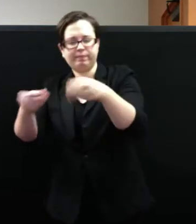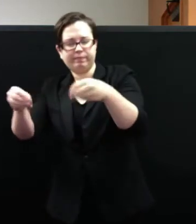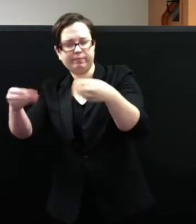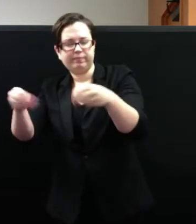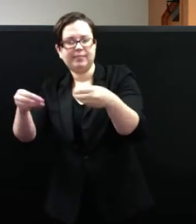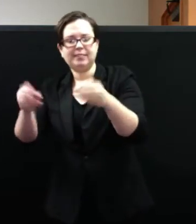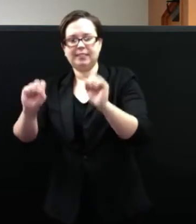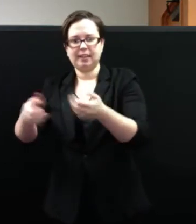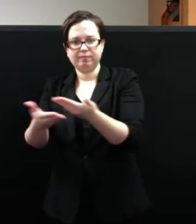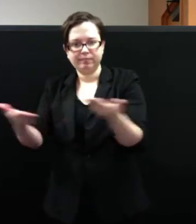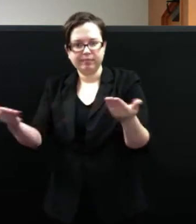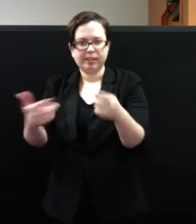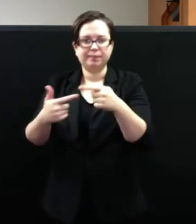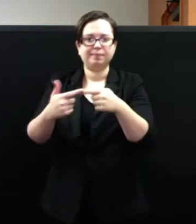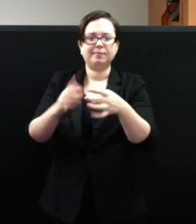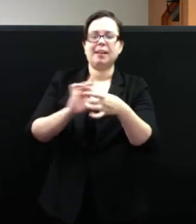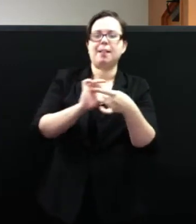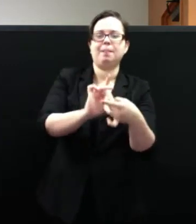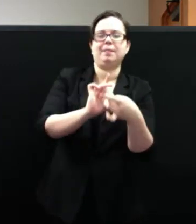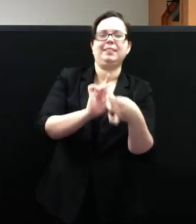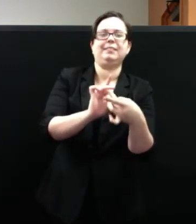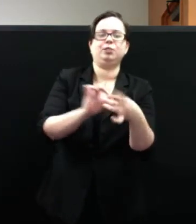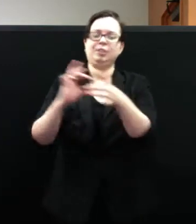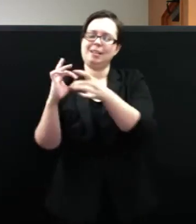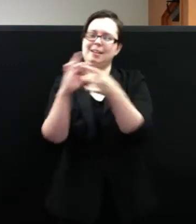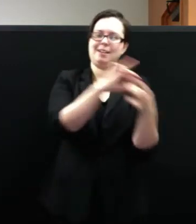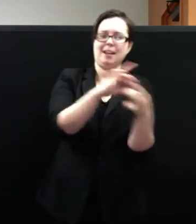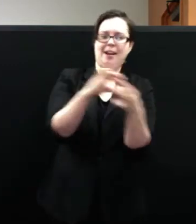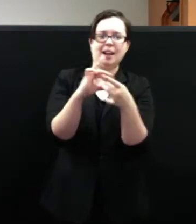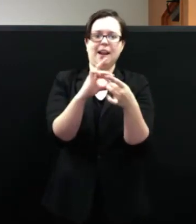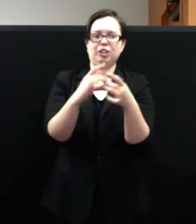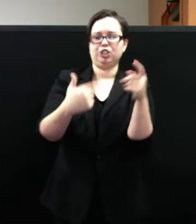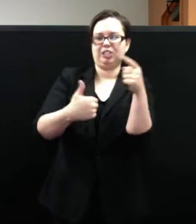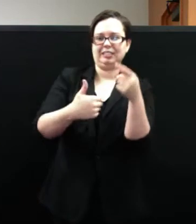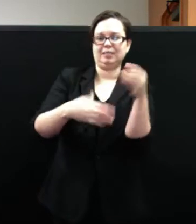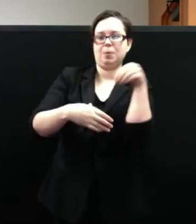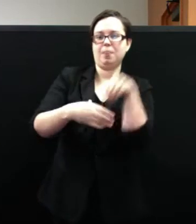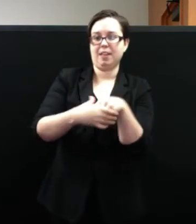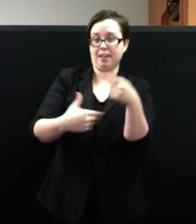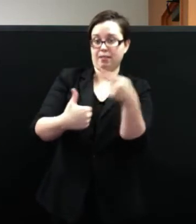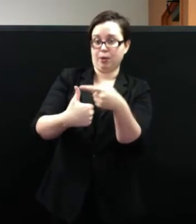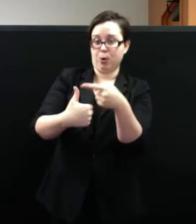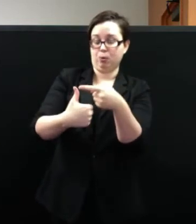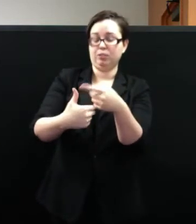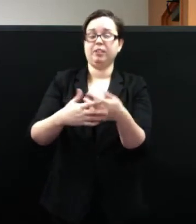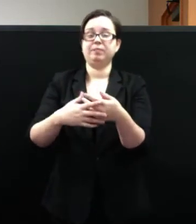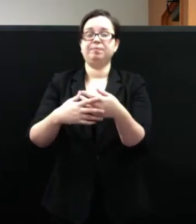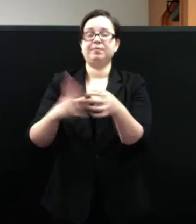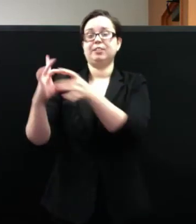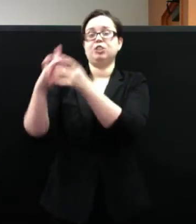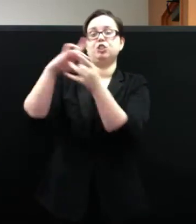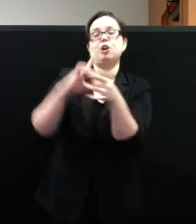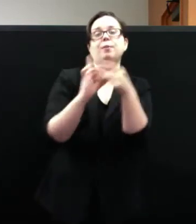the connections between the nodes. And it's the combination of links and nodes that produces a full systems model. It makes